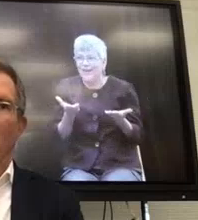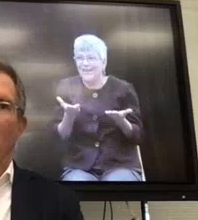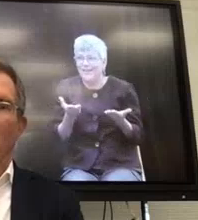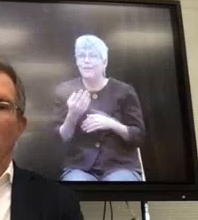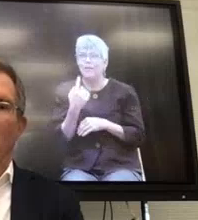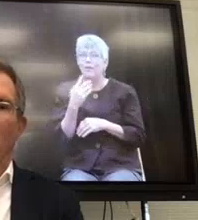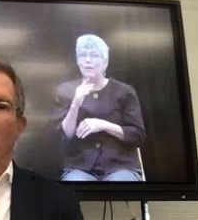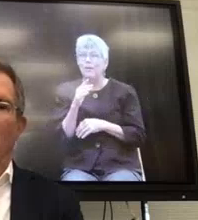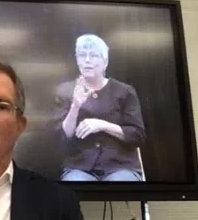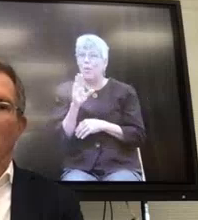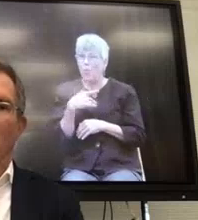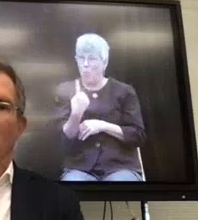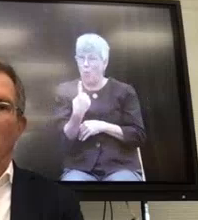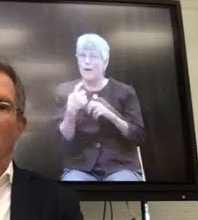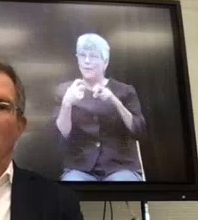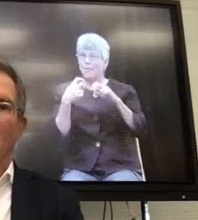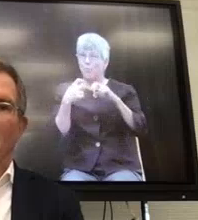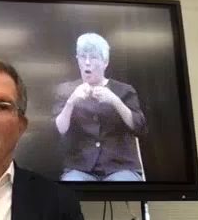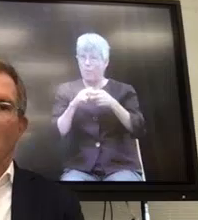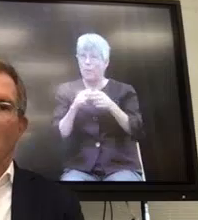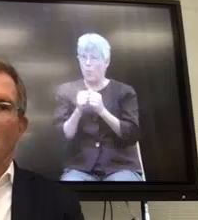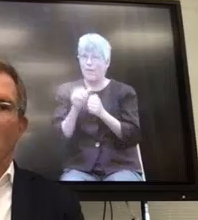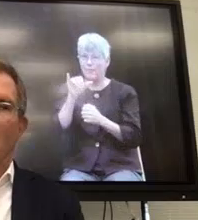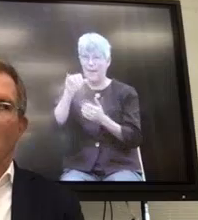that the program is facing